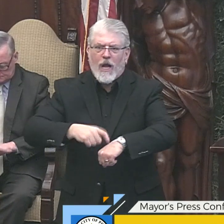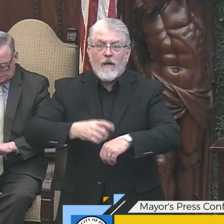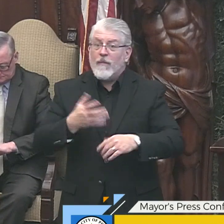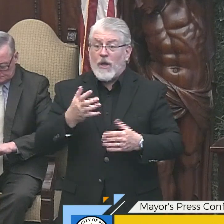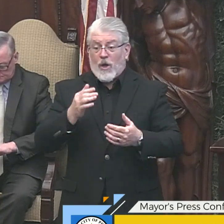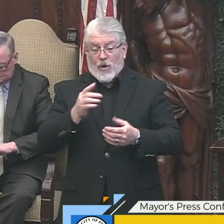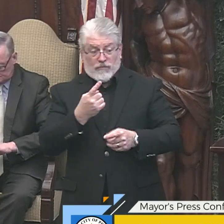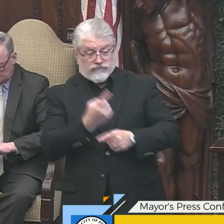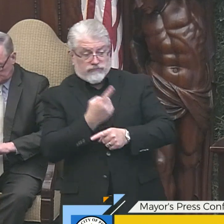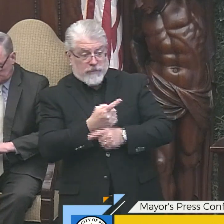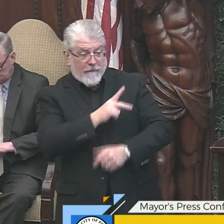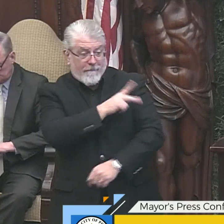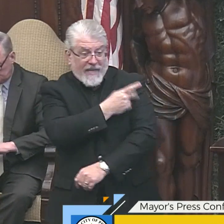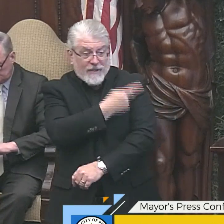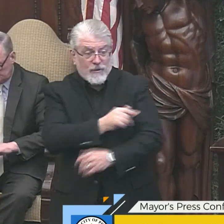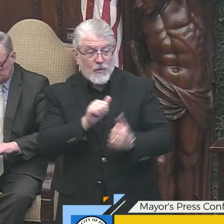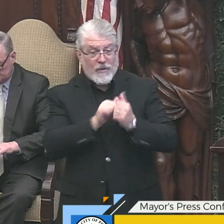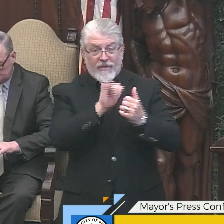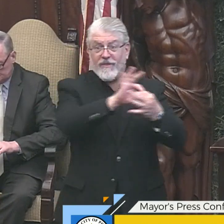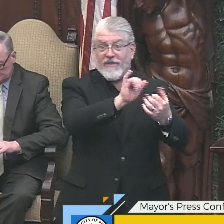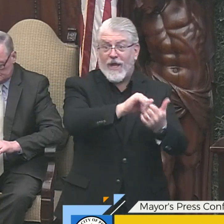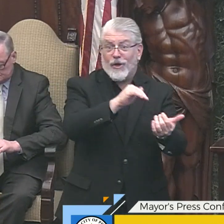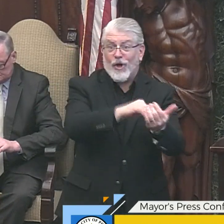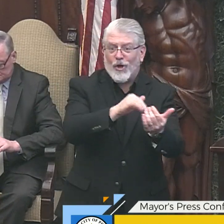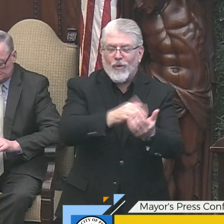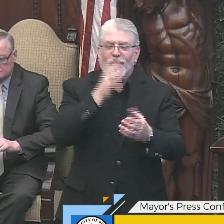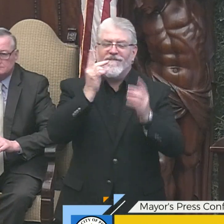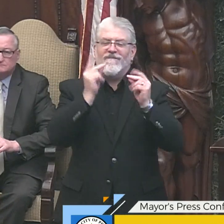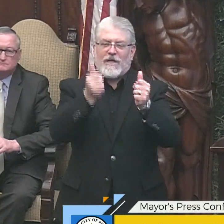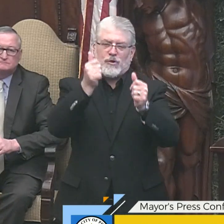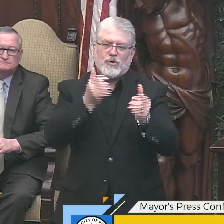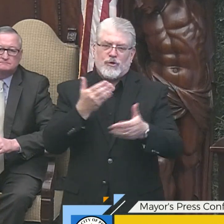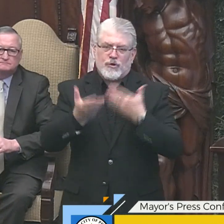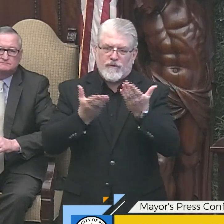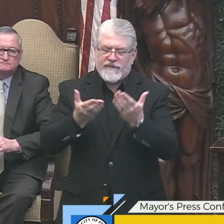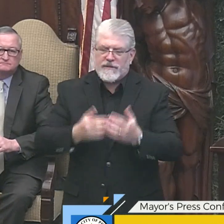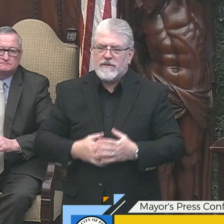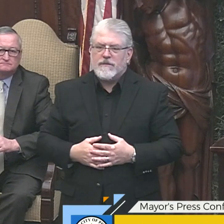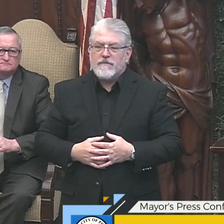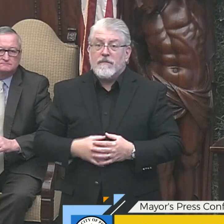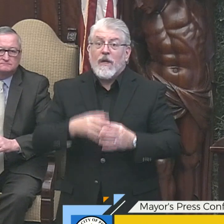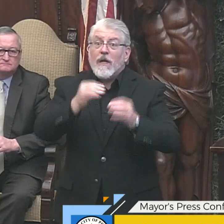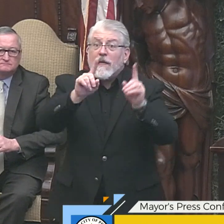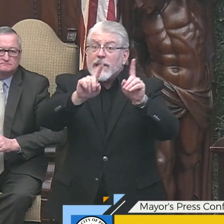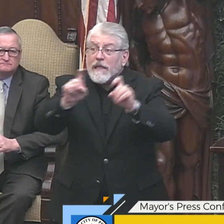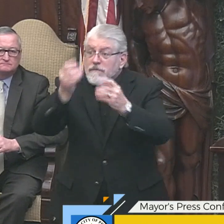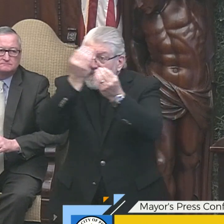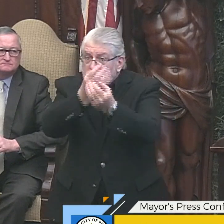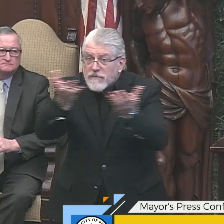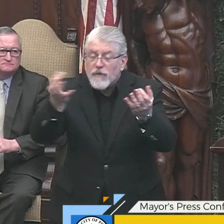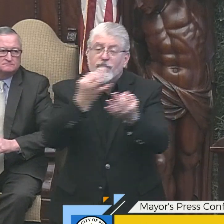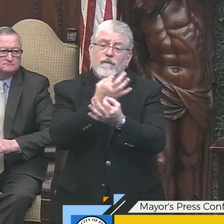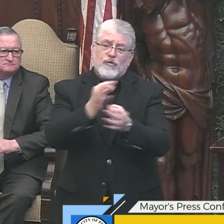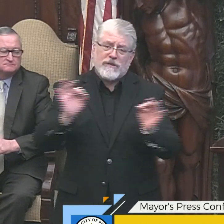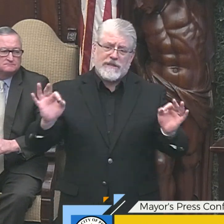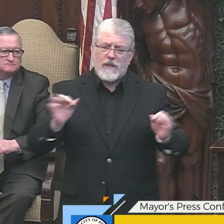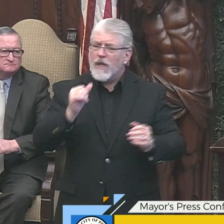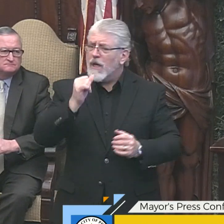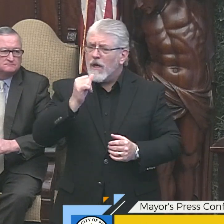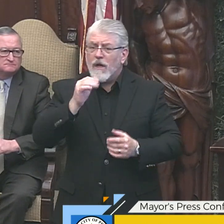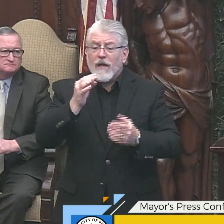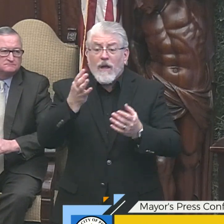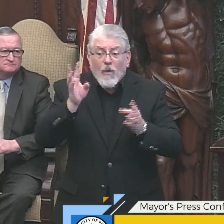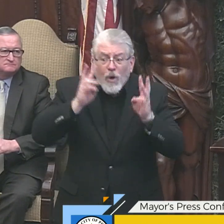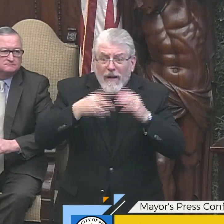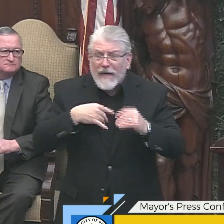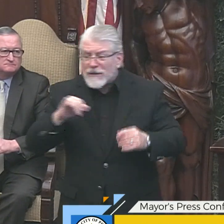All of this testing is done at no cost to the patient. Okay, no copays, no coinsurance, no deductibles. All